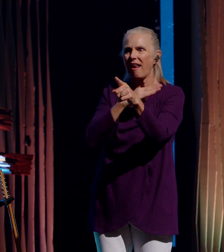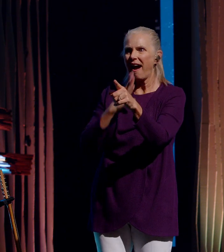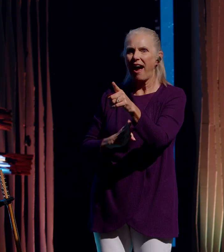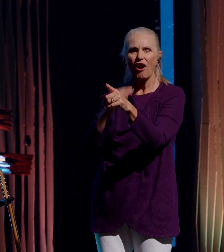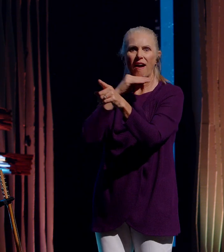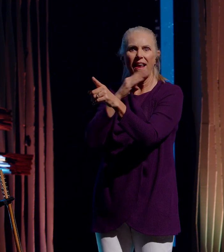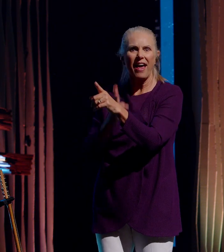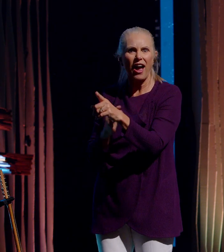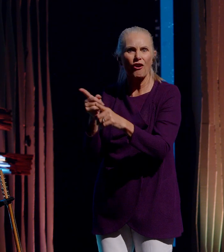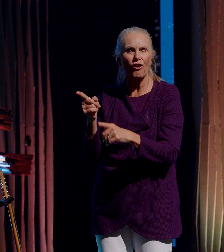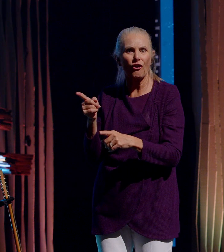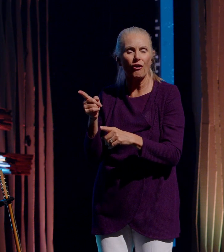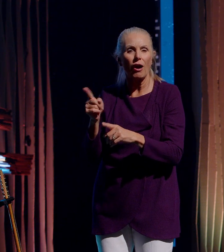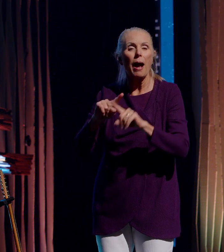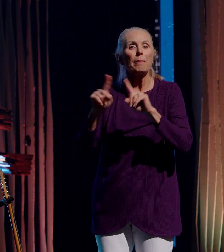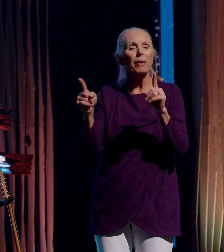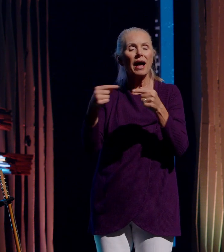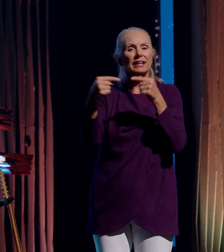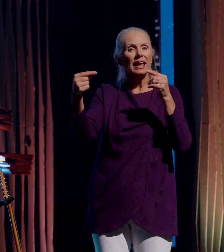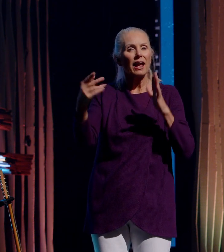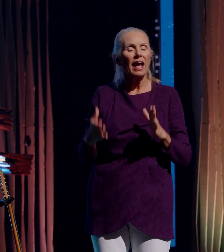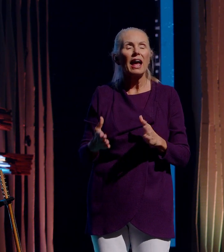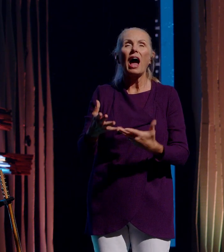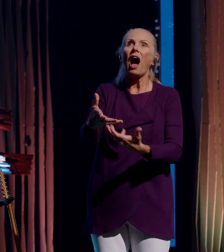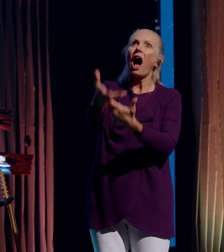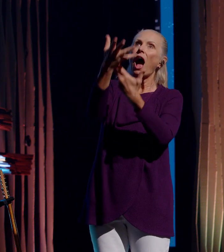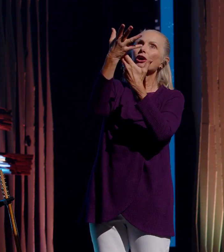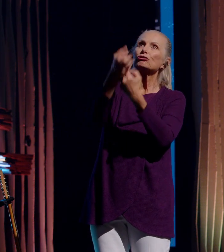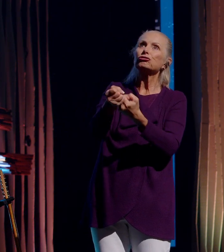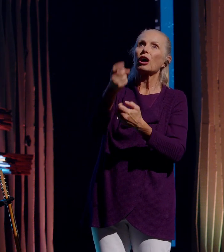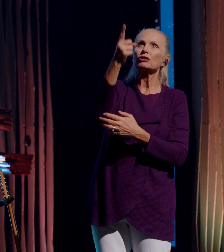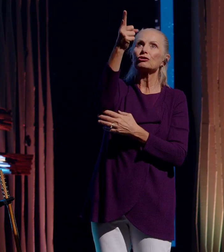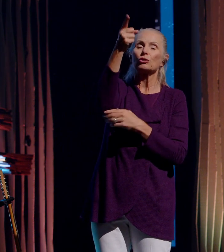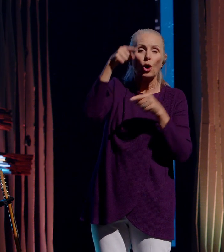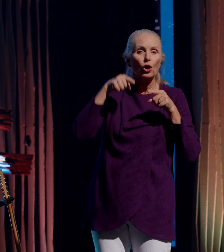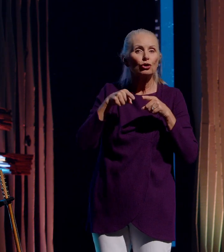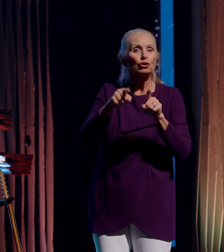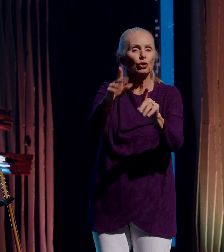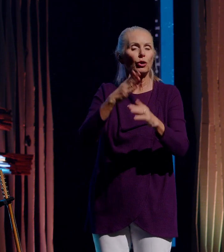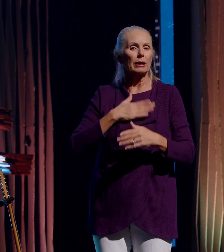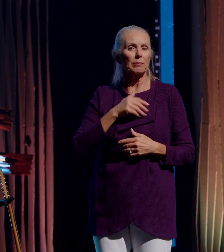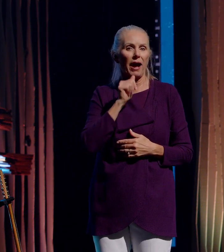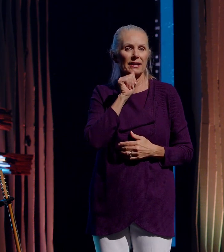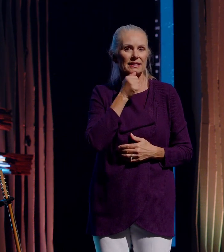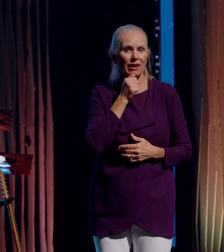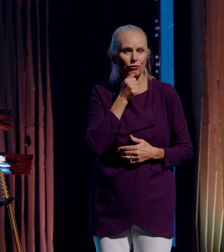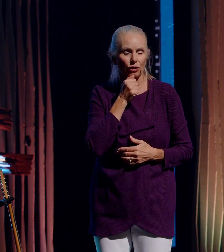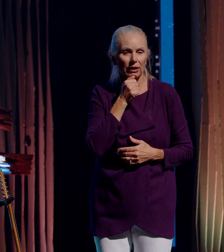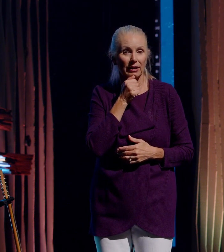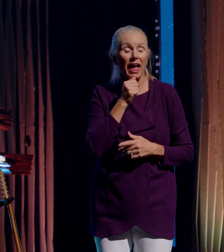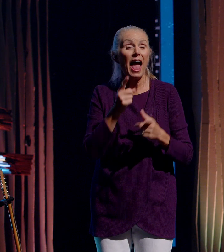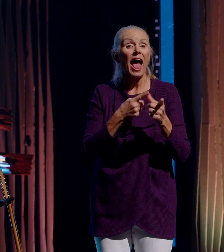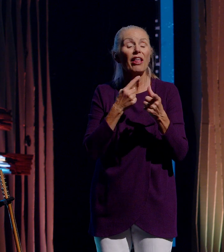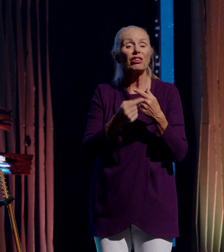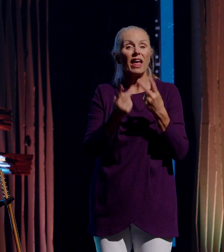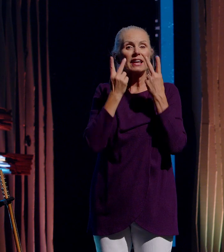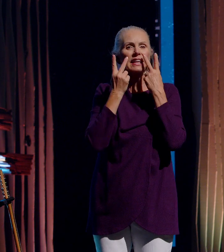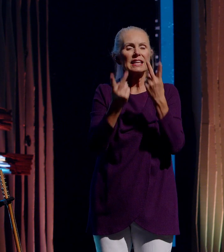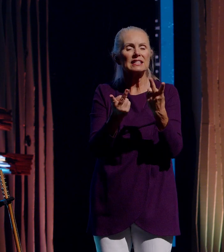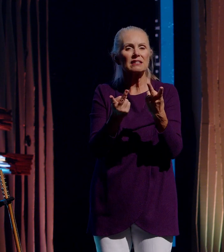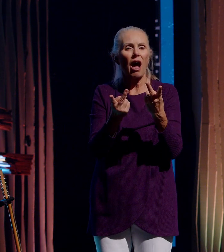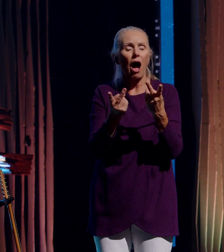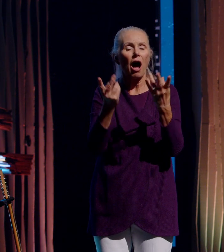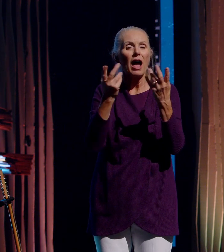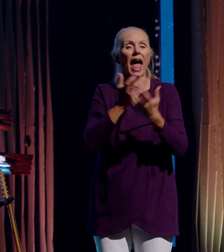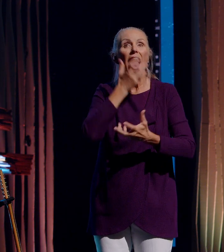in contrast to the God he could trust in his suffering, he also saw another truth more clearly than ever and could shout in